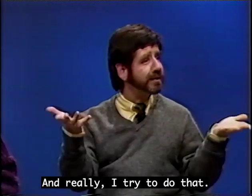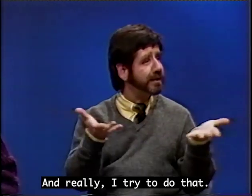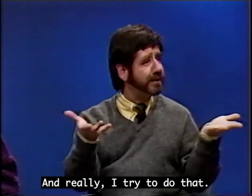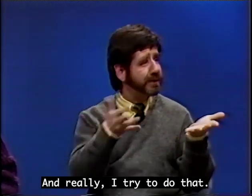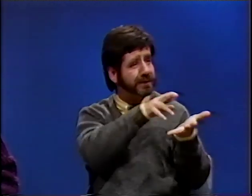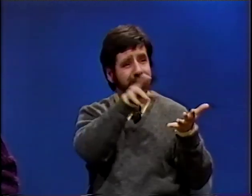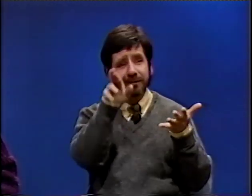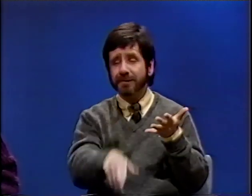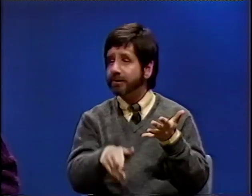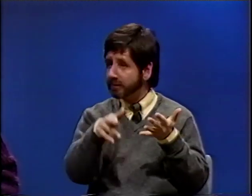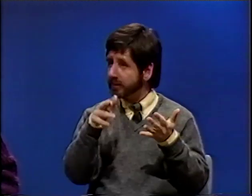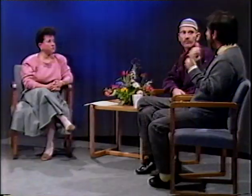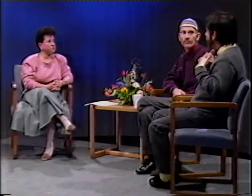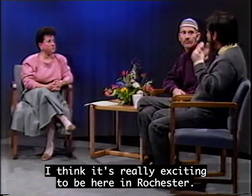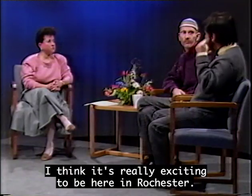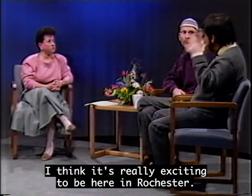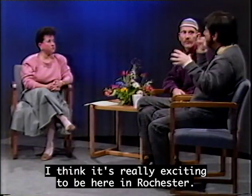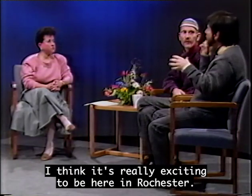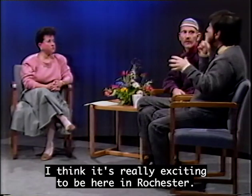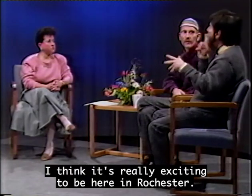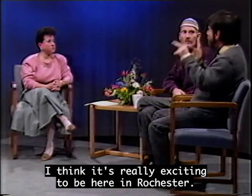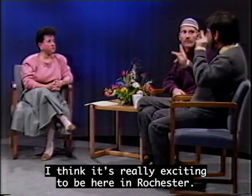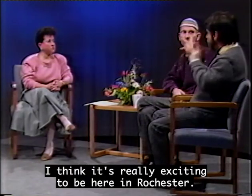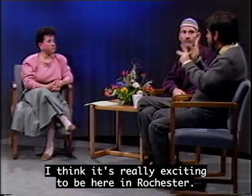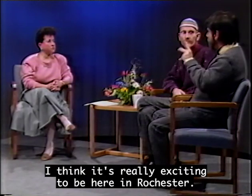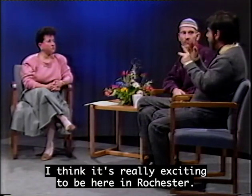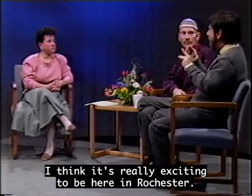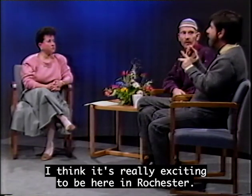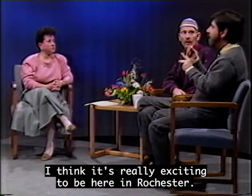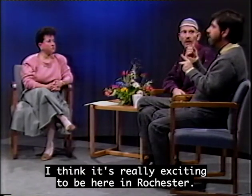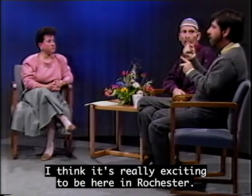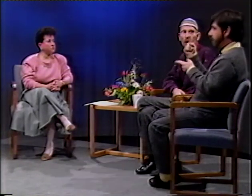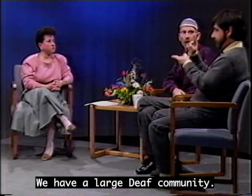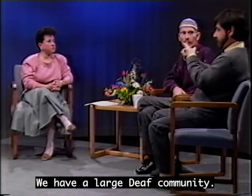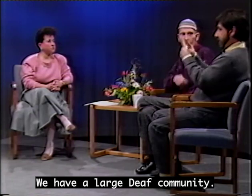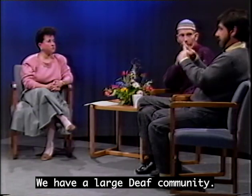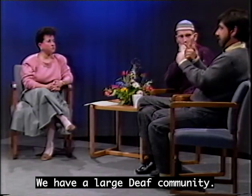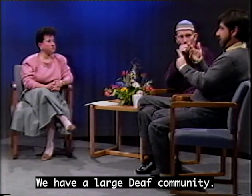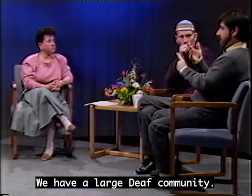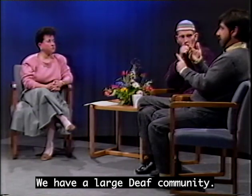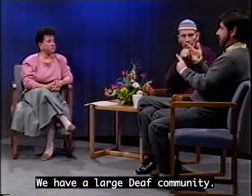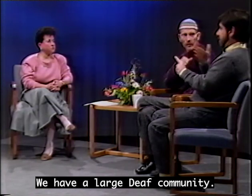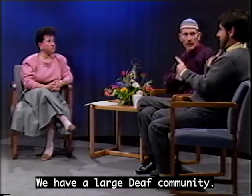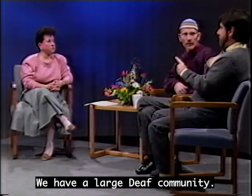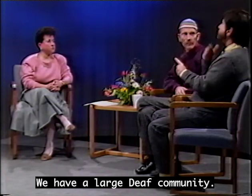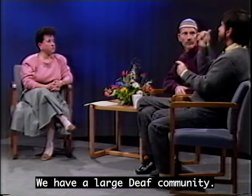that. I think it's really exciting to be here in Rochester. We have a large deaf community.